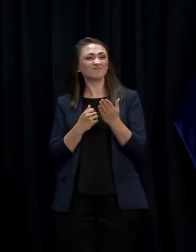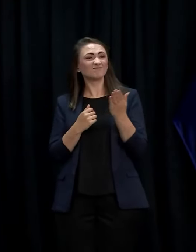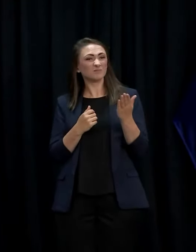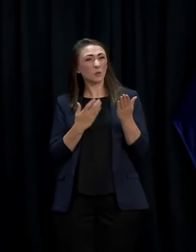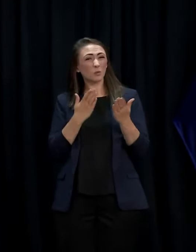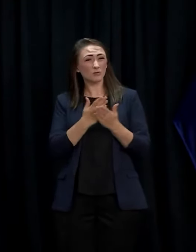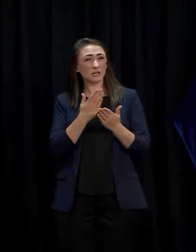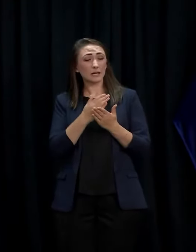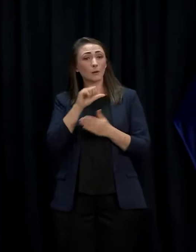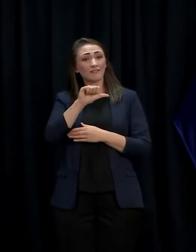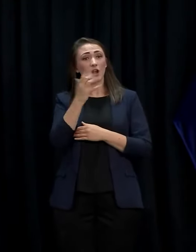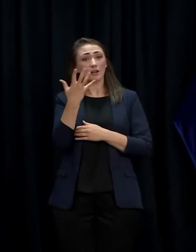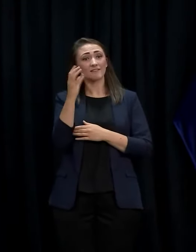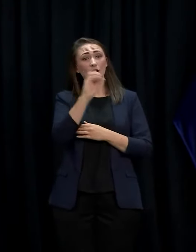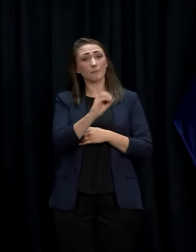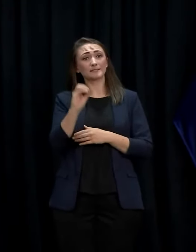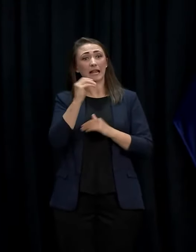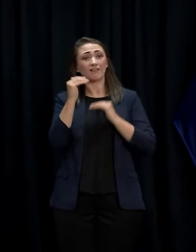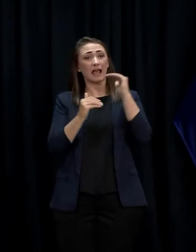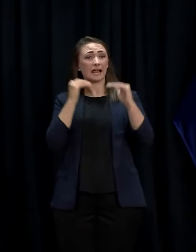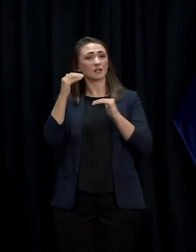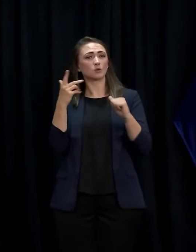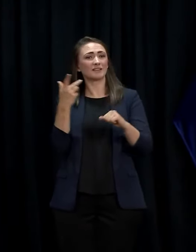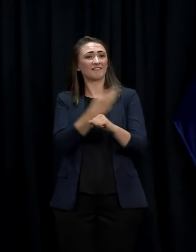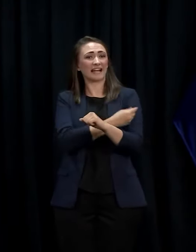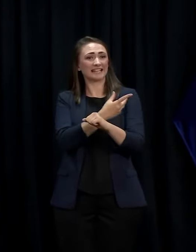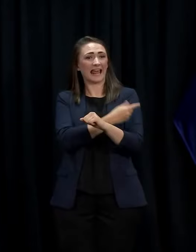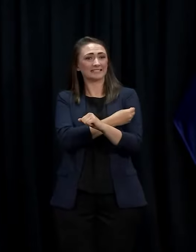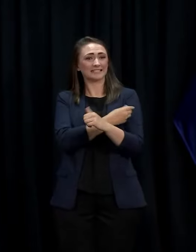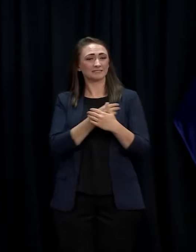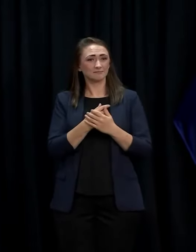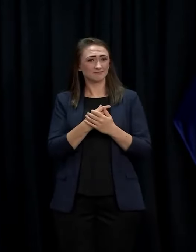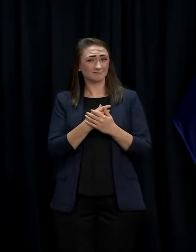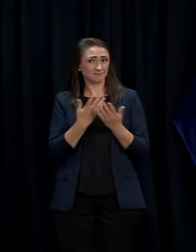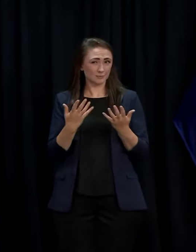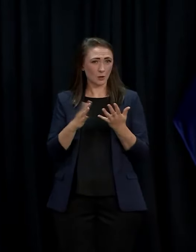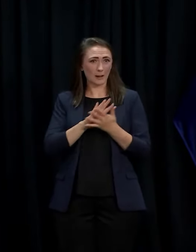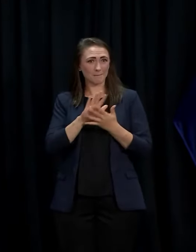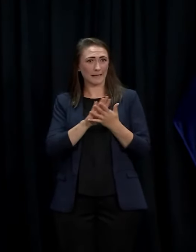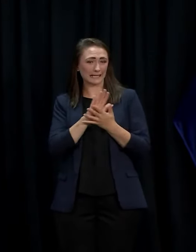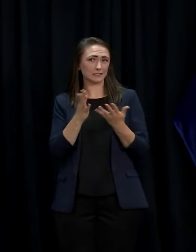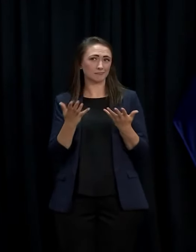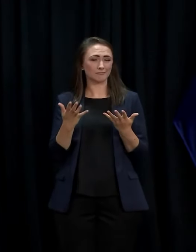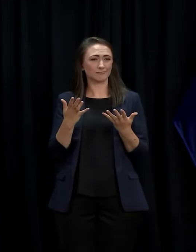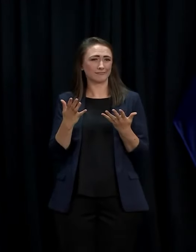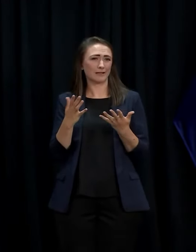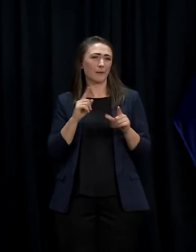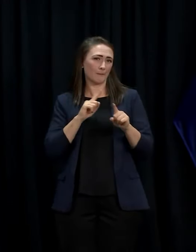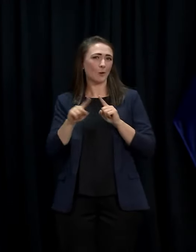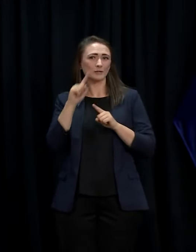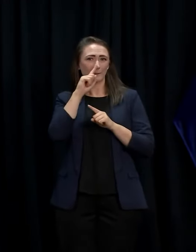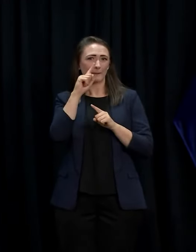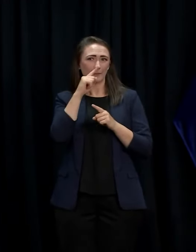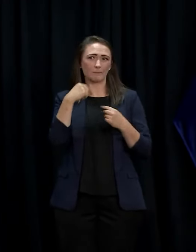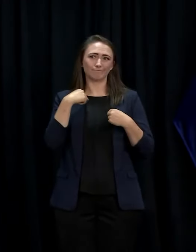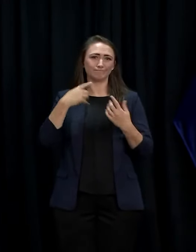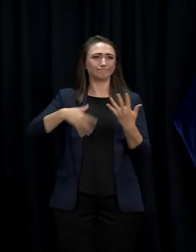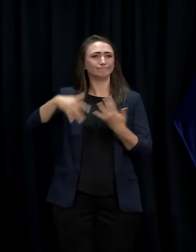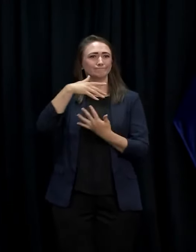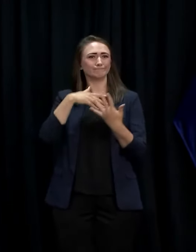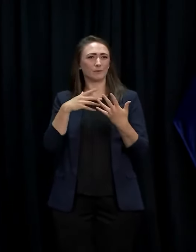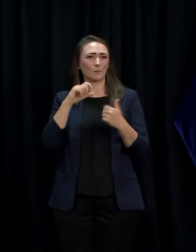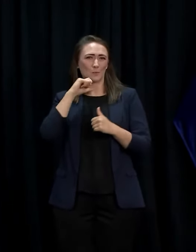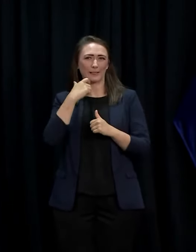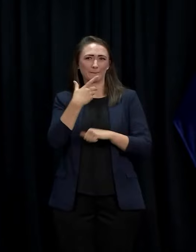rate amongst the eligible adult population, and people don't suddenly become unvaccinated. So we're still going to have a very high rate of vaccination, even